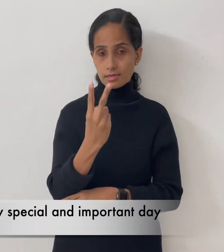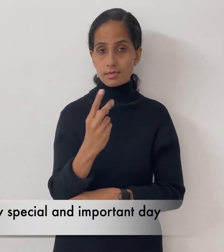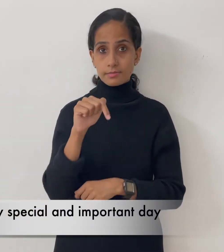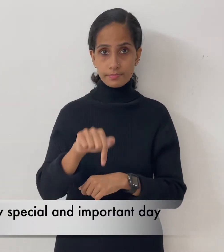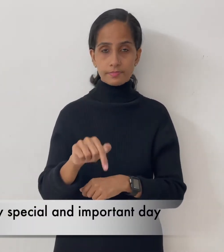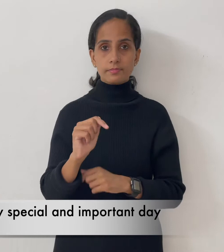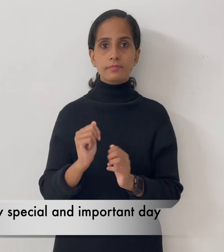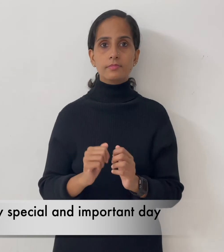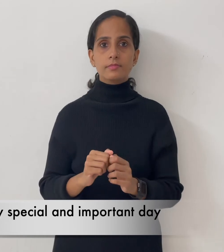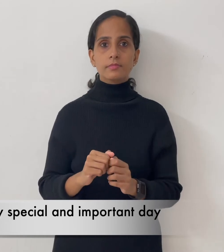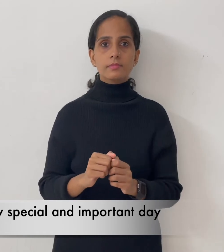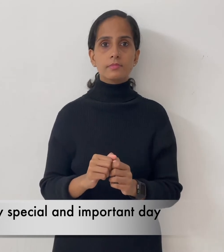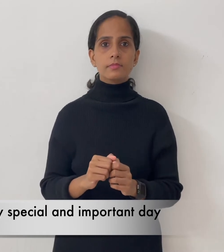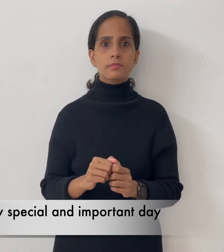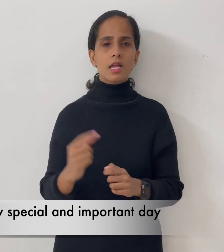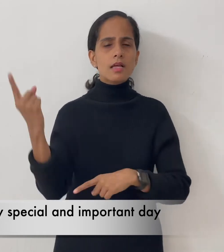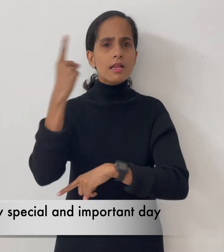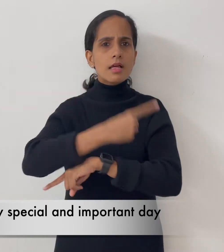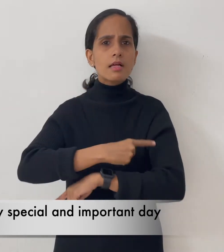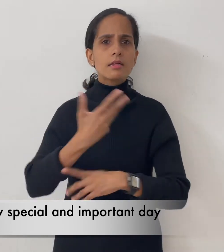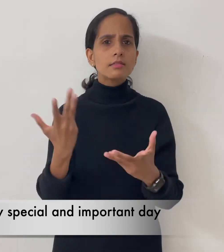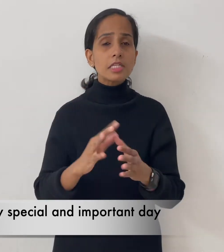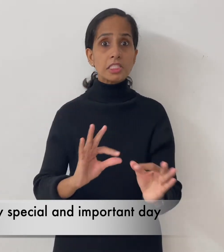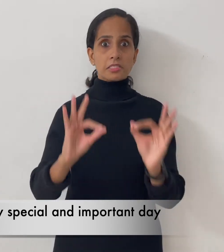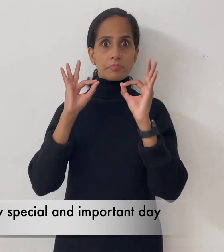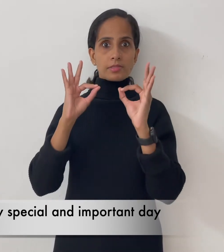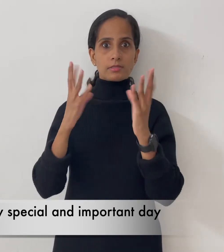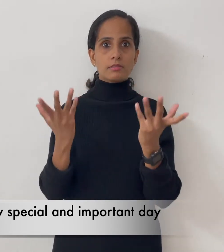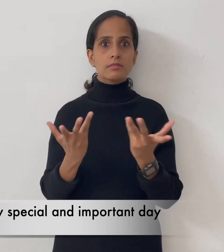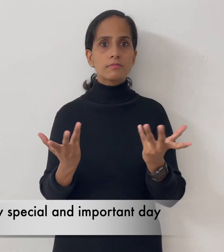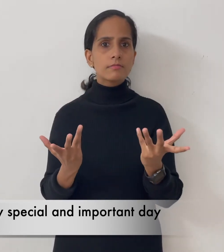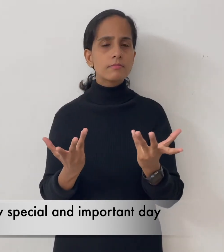It is a very special and important day.